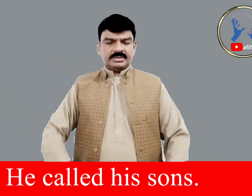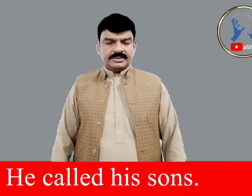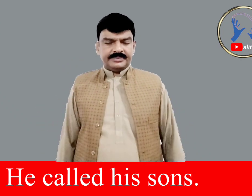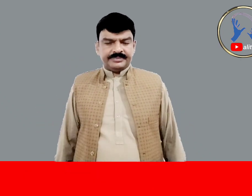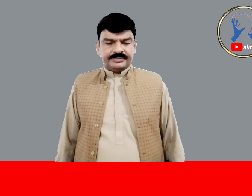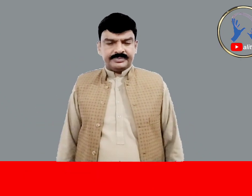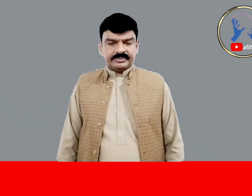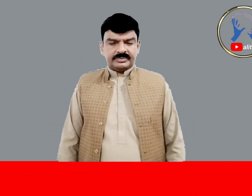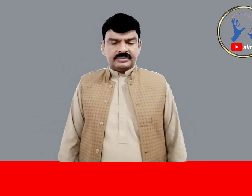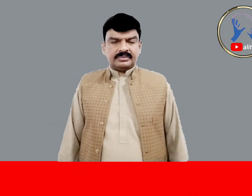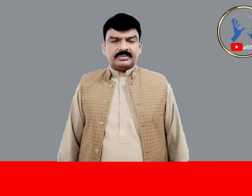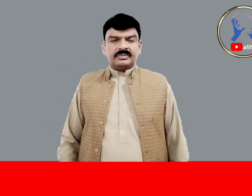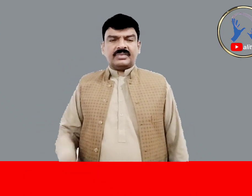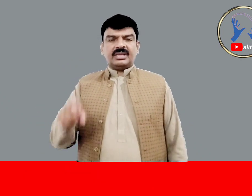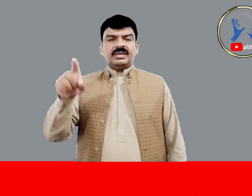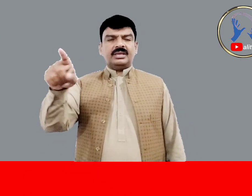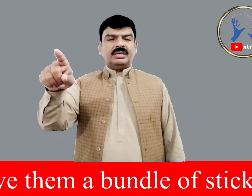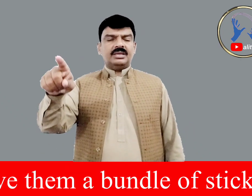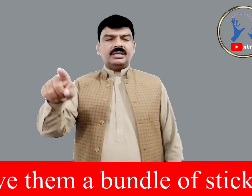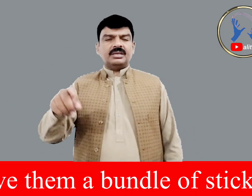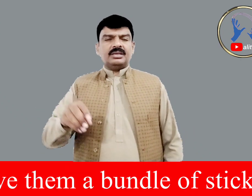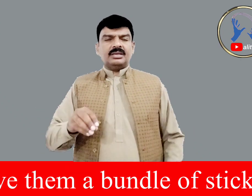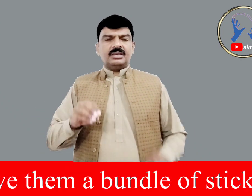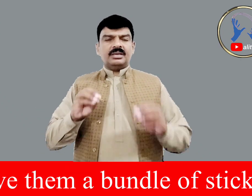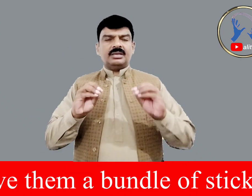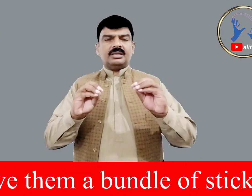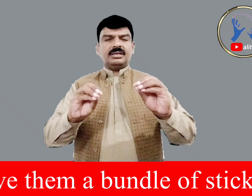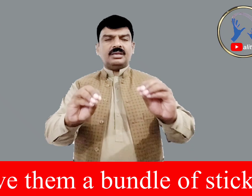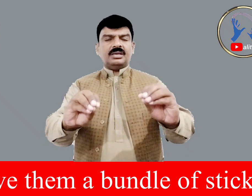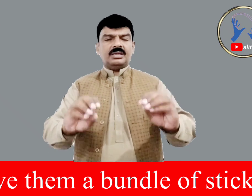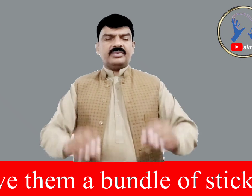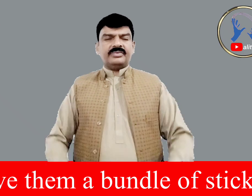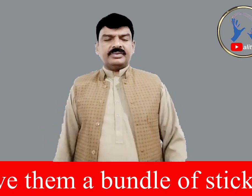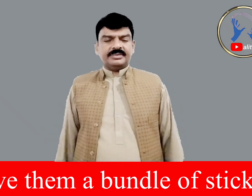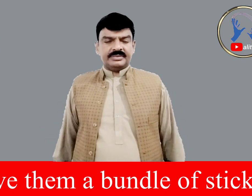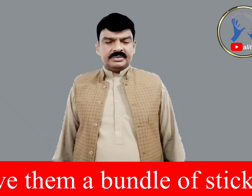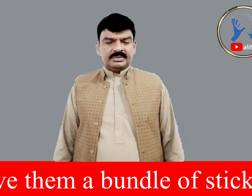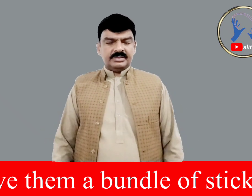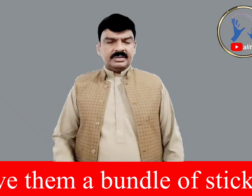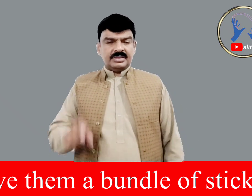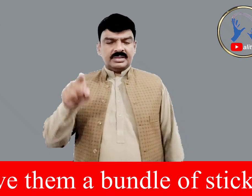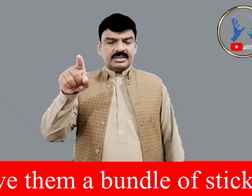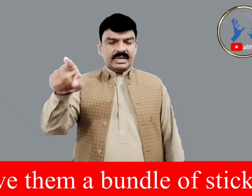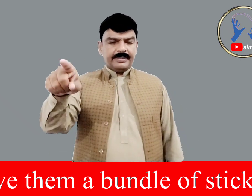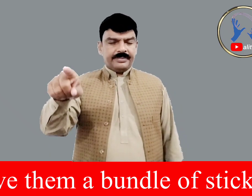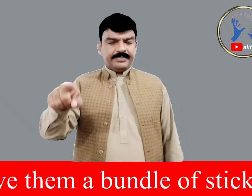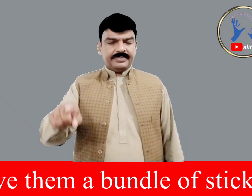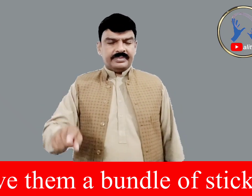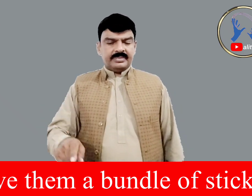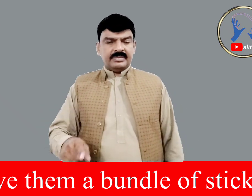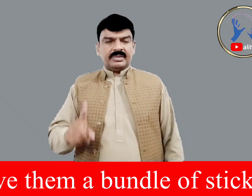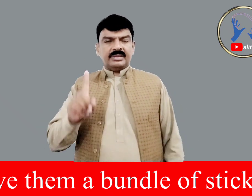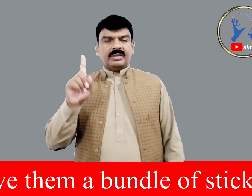sons. He gave them